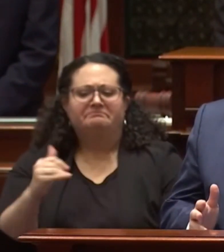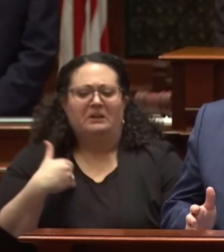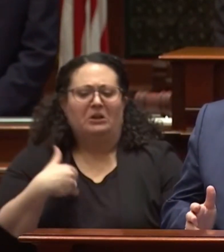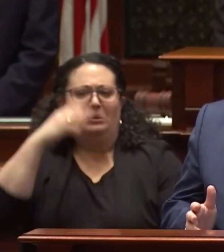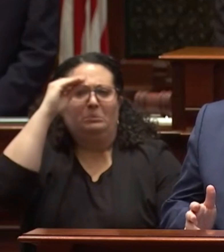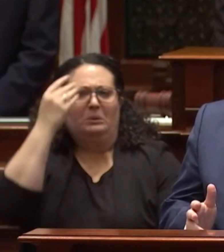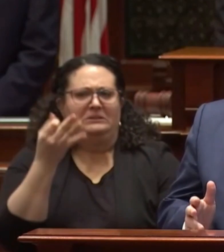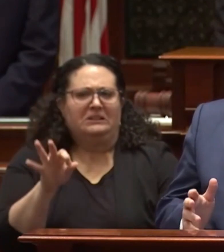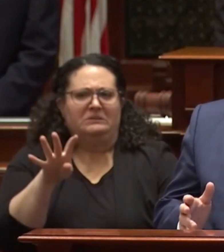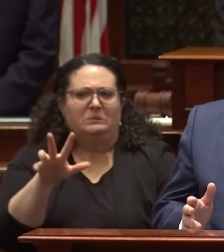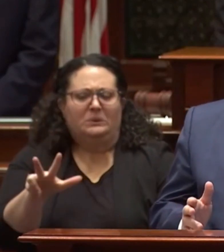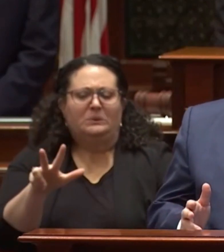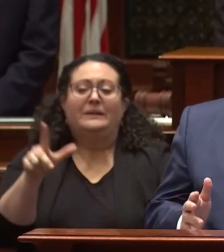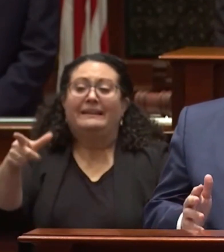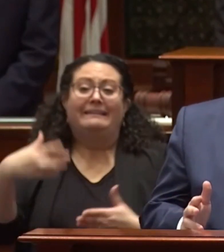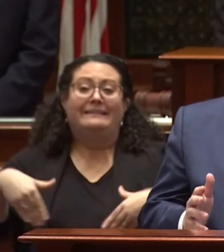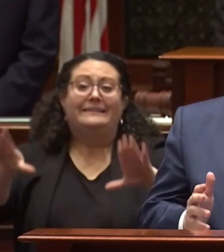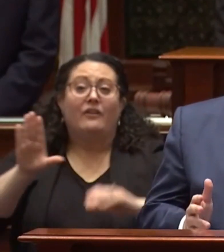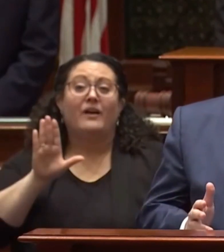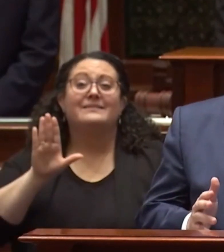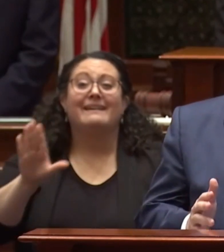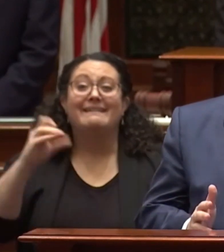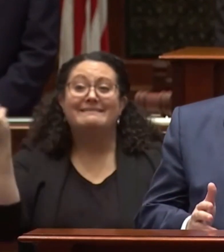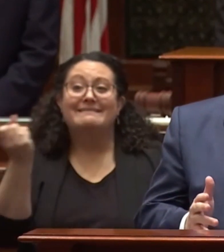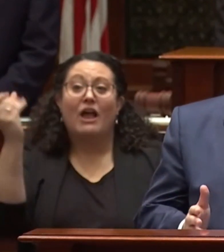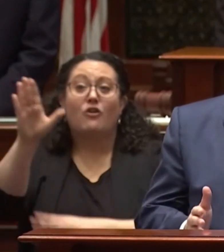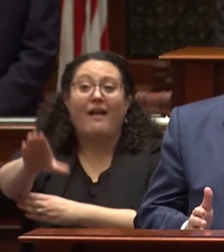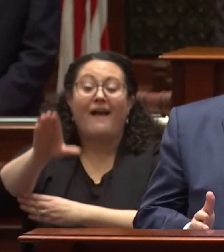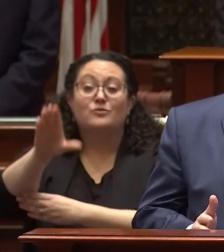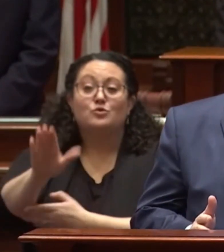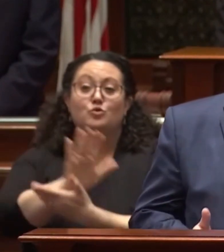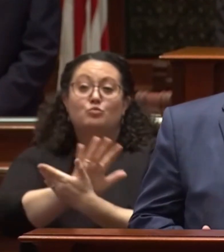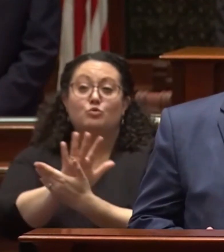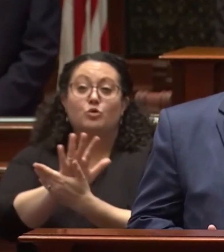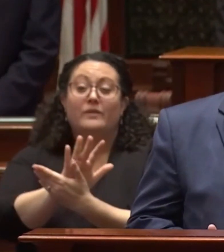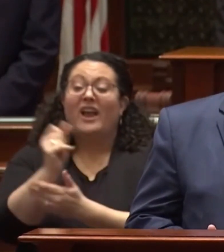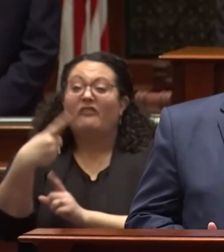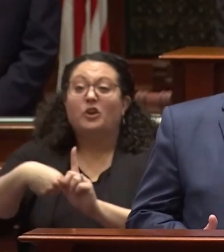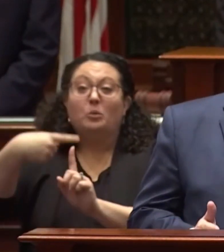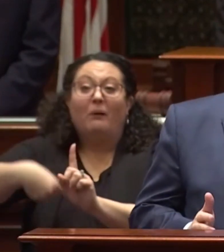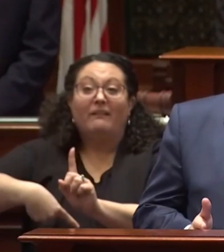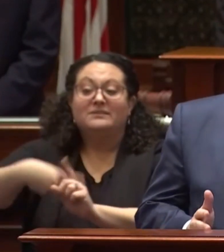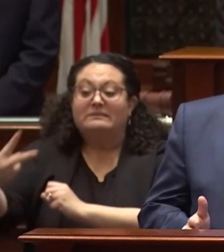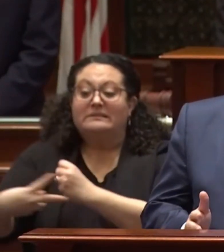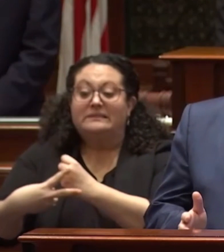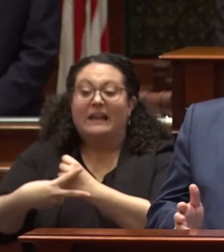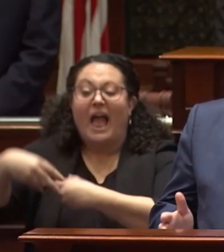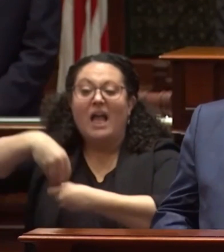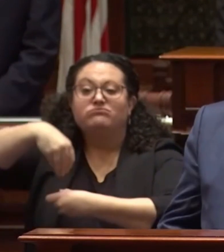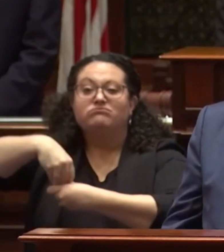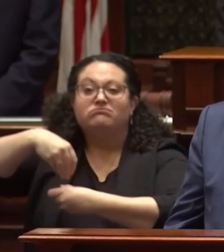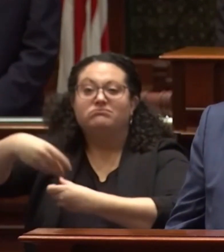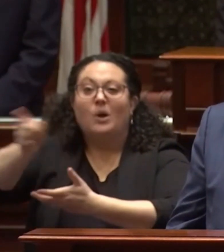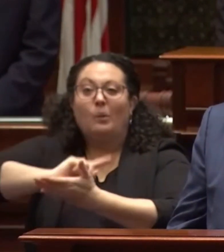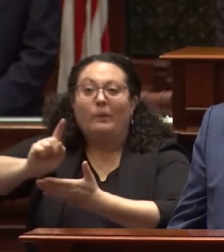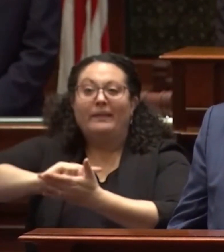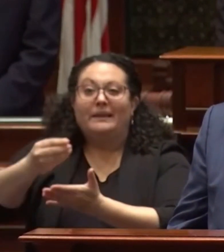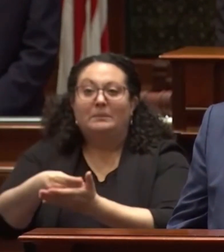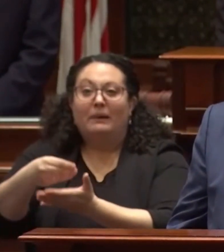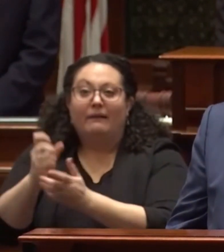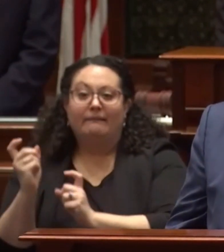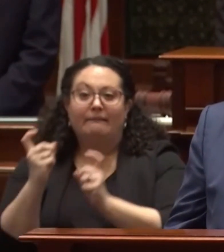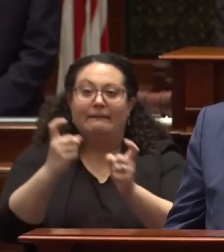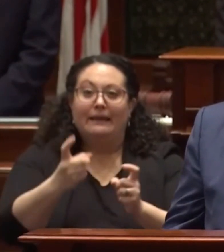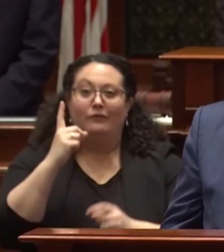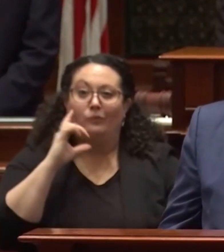in 1943, he sacrificed his Saturday afternoon movie for a few months so that he could give his weekly allowance to